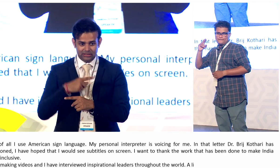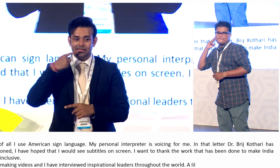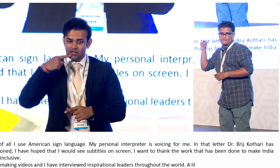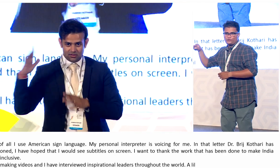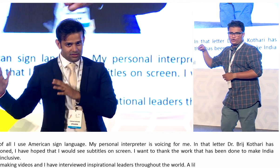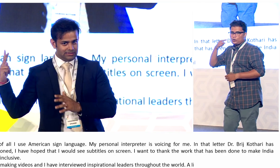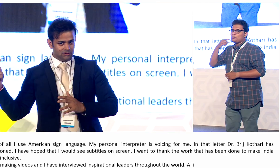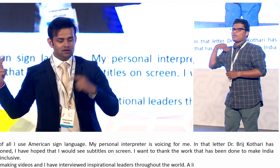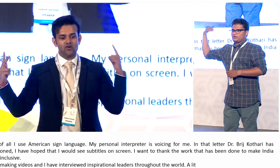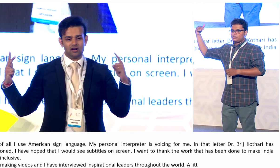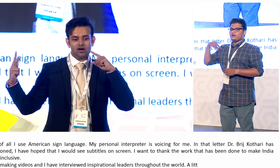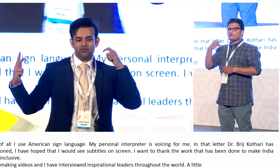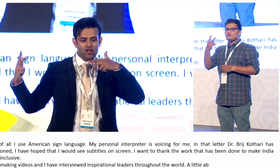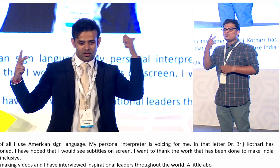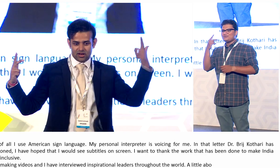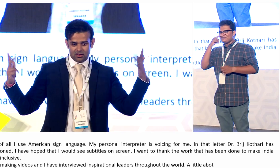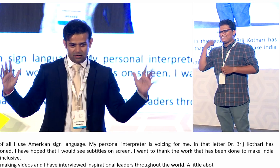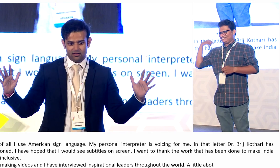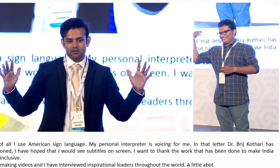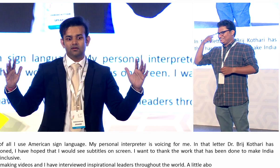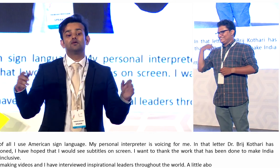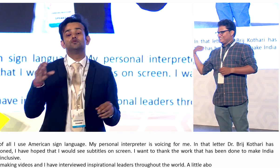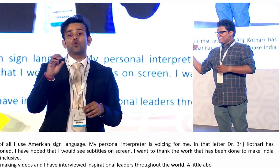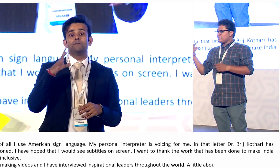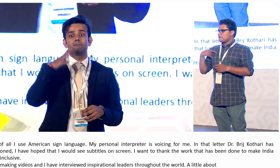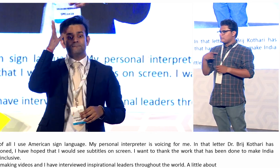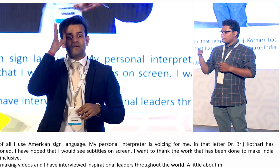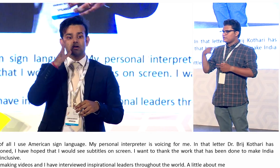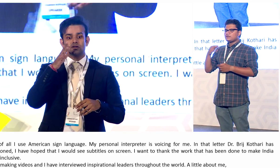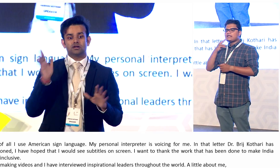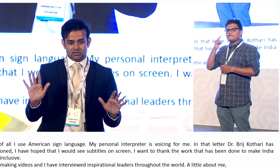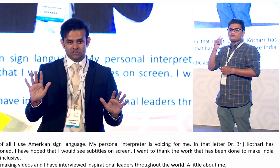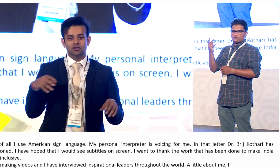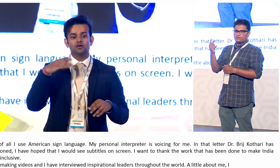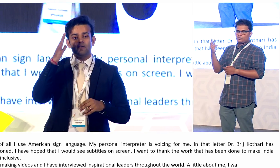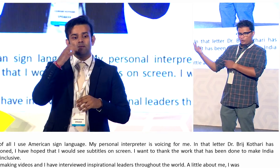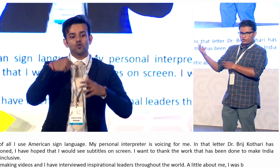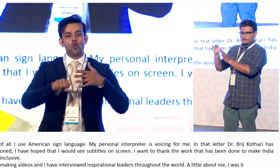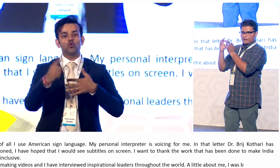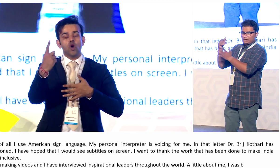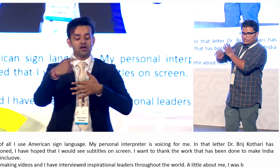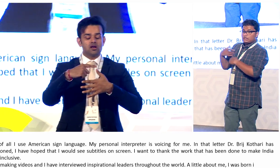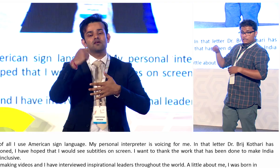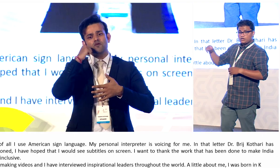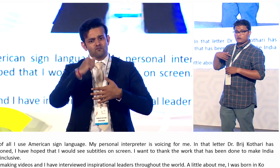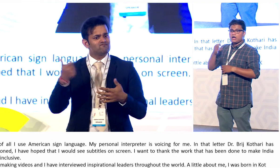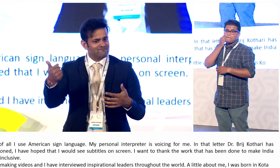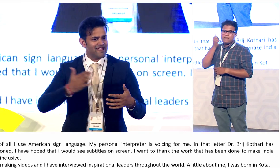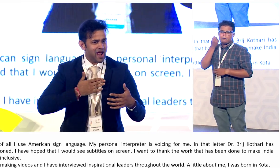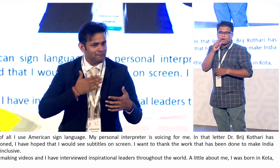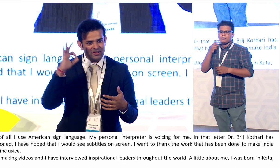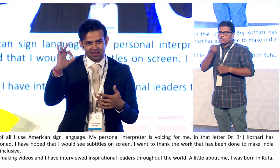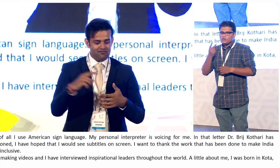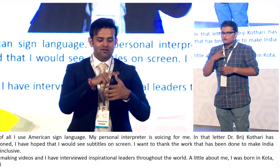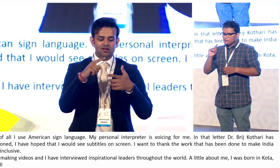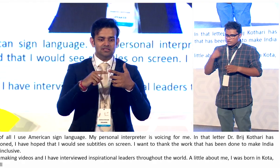And I have three beautiful sisters, hearing, and then an elder brother who is deaf. With my parents, when they had